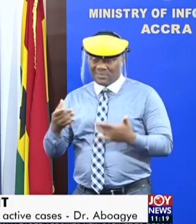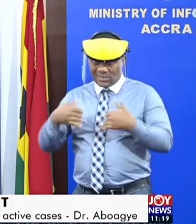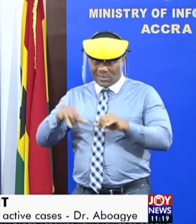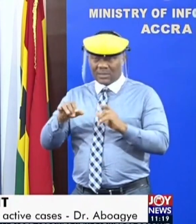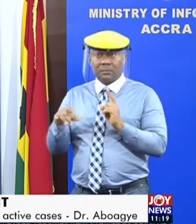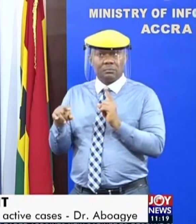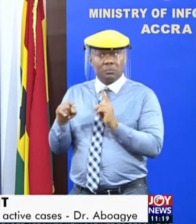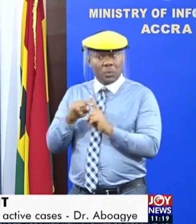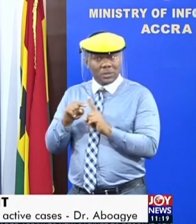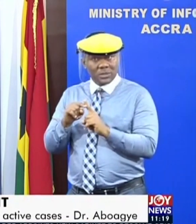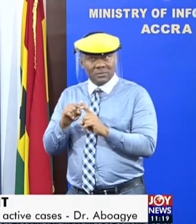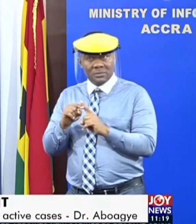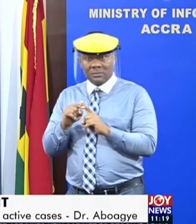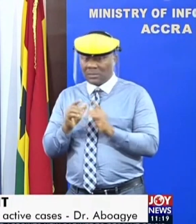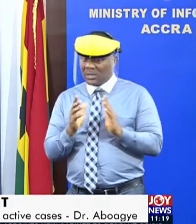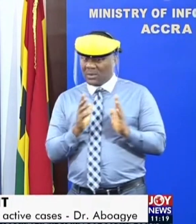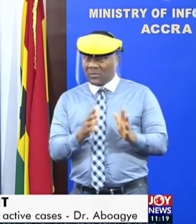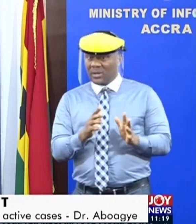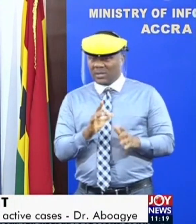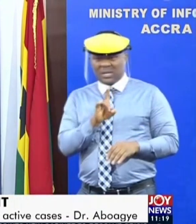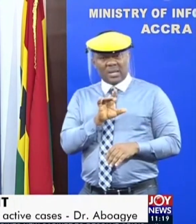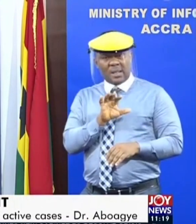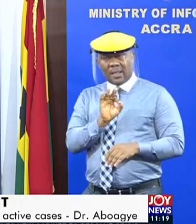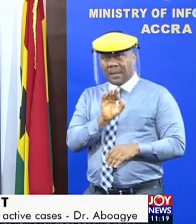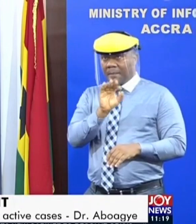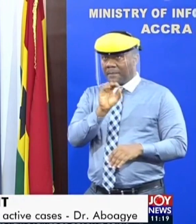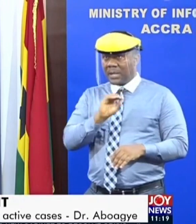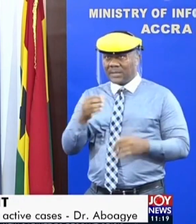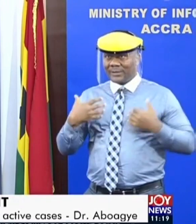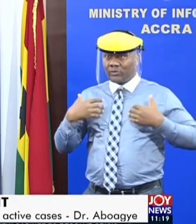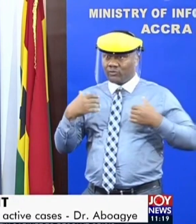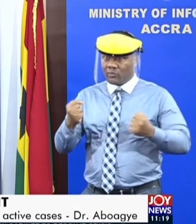The rest are all, I would say, have recovered.